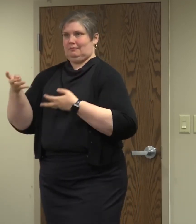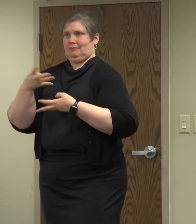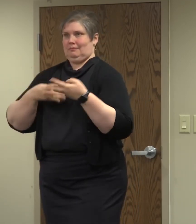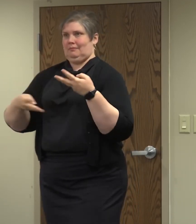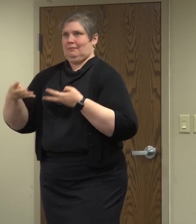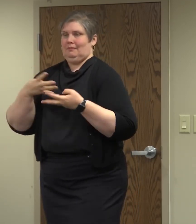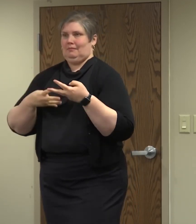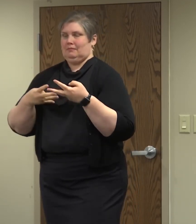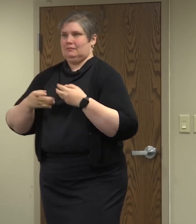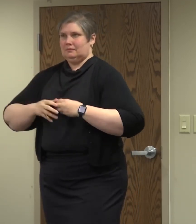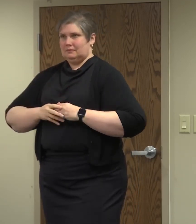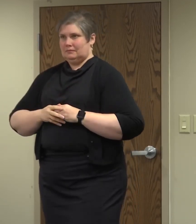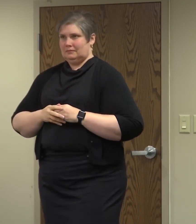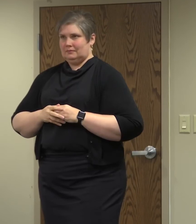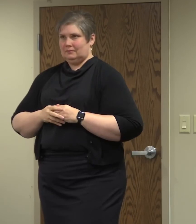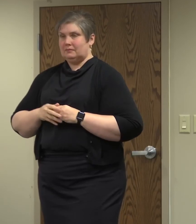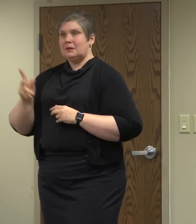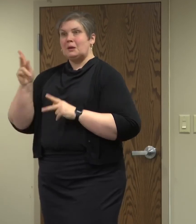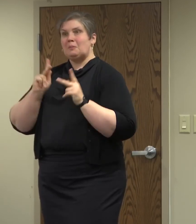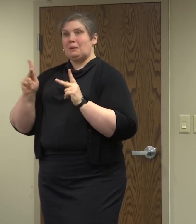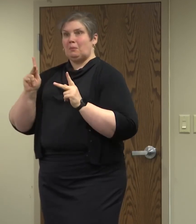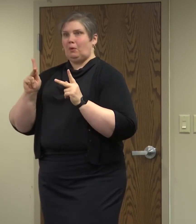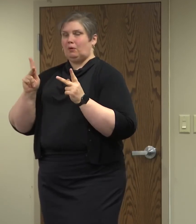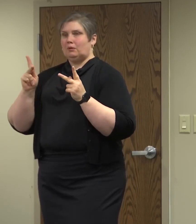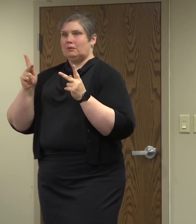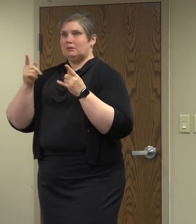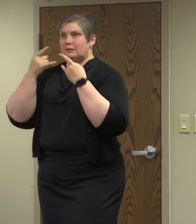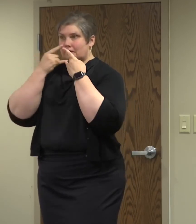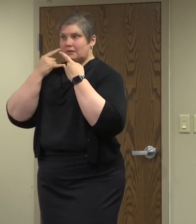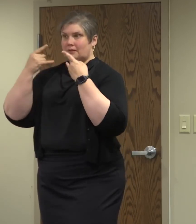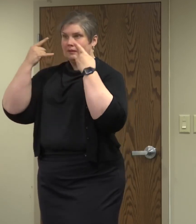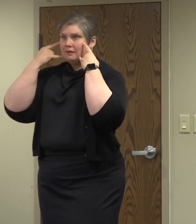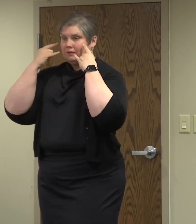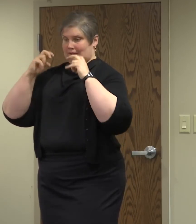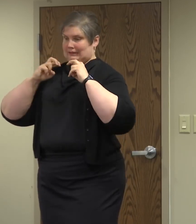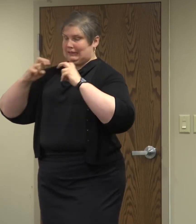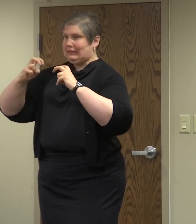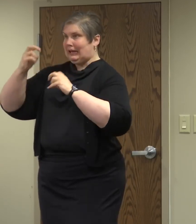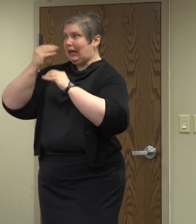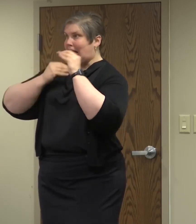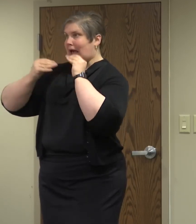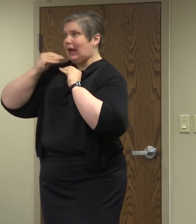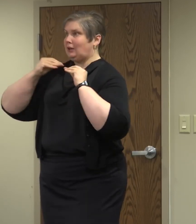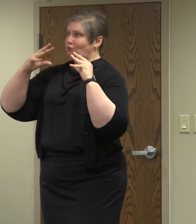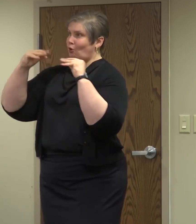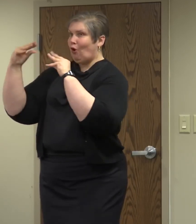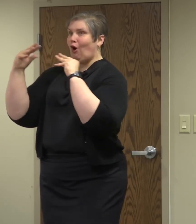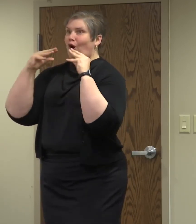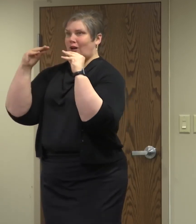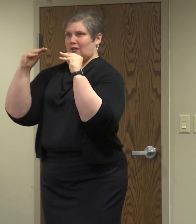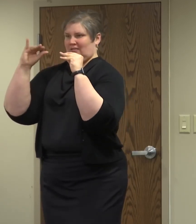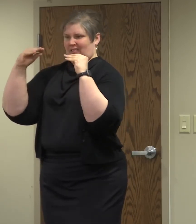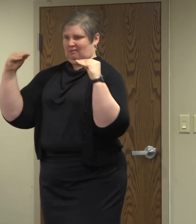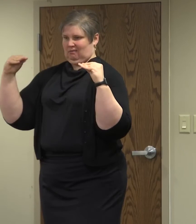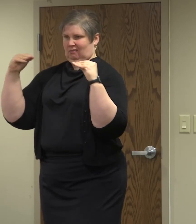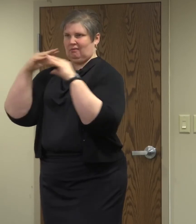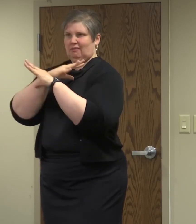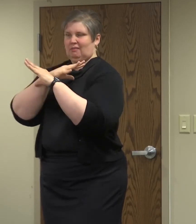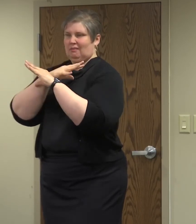unvaccinated individuals who take off their face coverings and eat and talk. That's one of the highest risk activities we've talked about